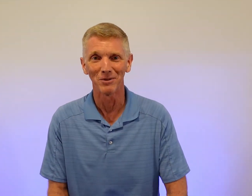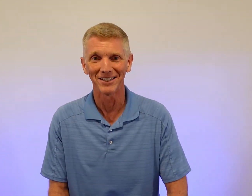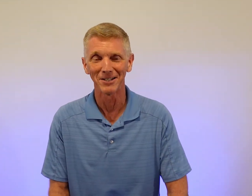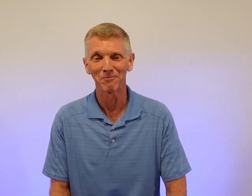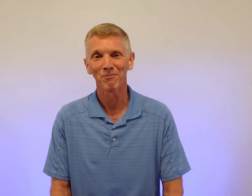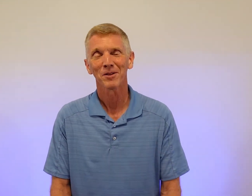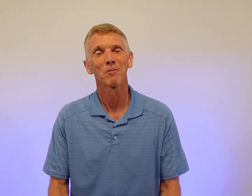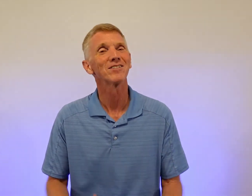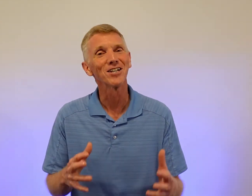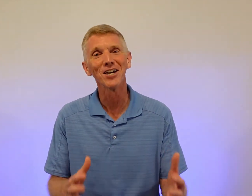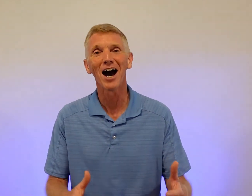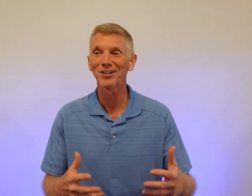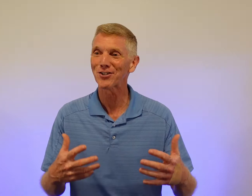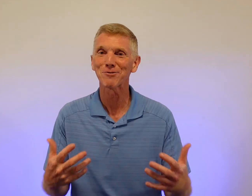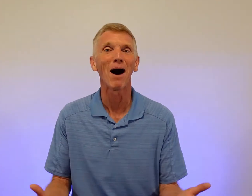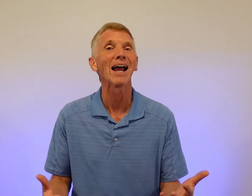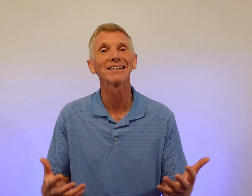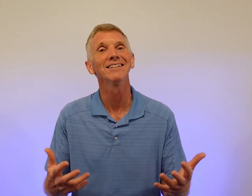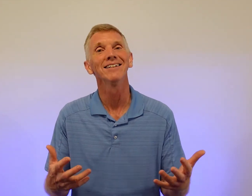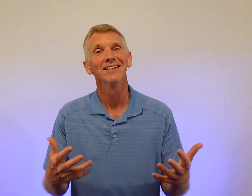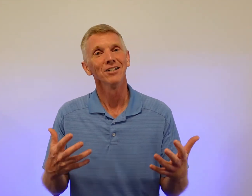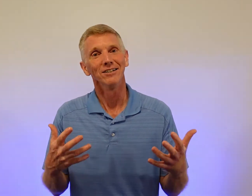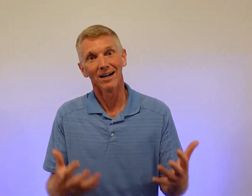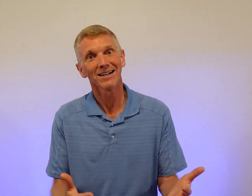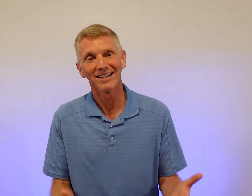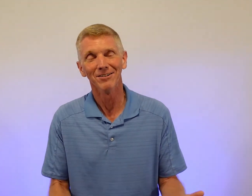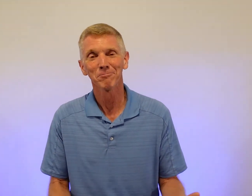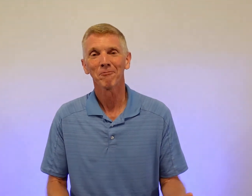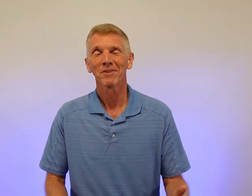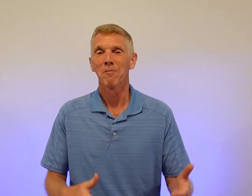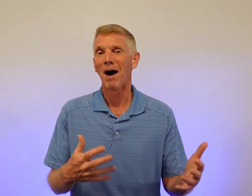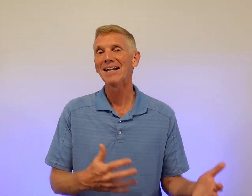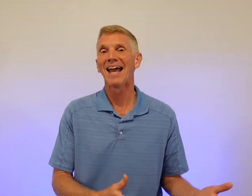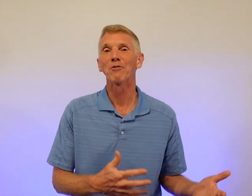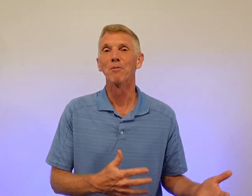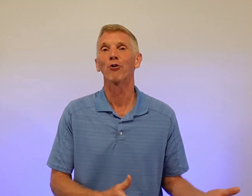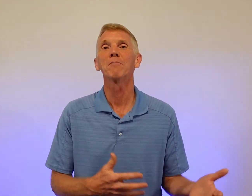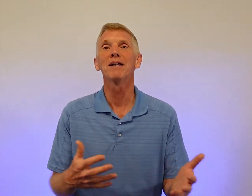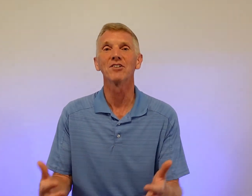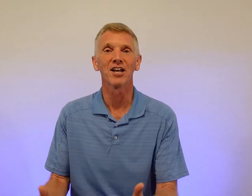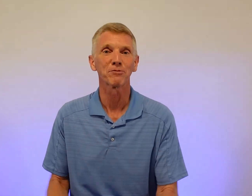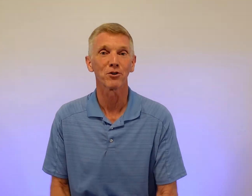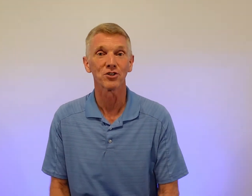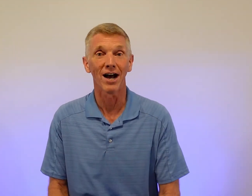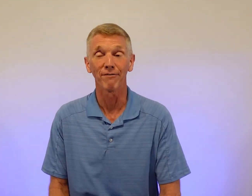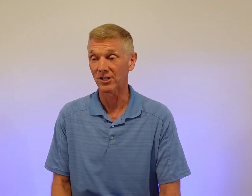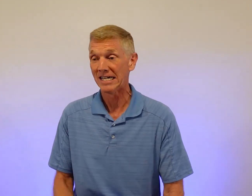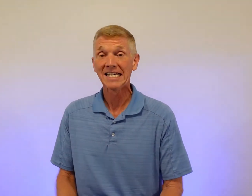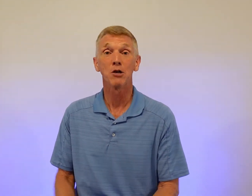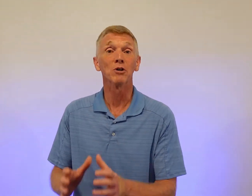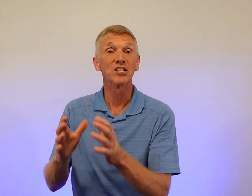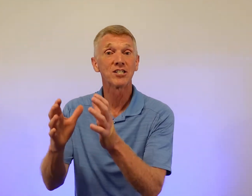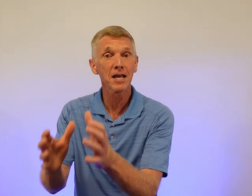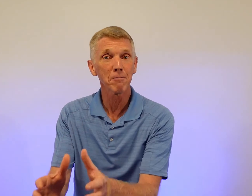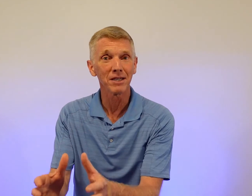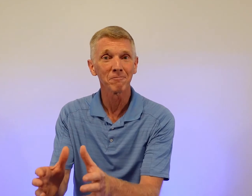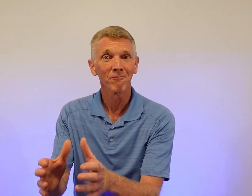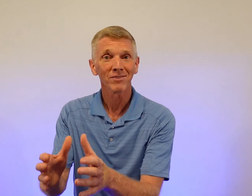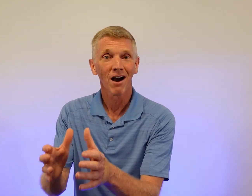kid. But as a young, smiling, young kid, my dad would bring me to the salesperson's office. He would sit me on